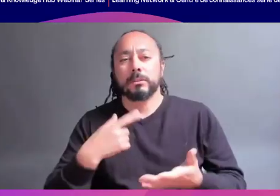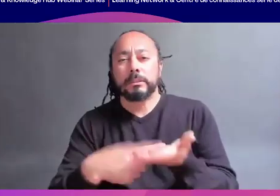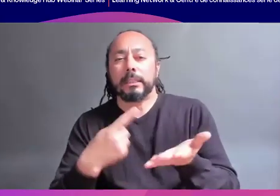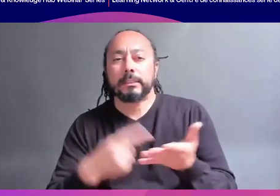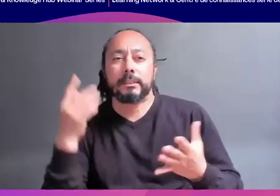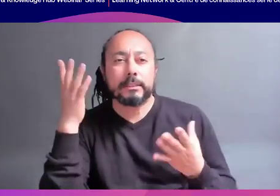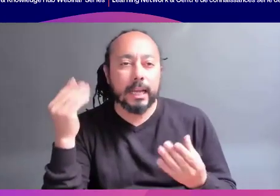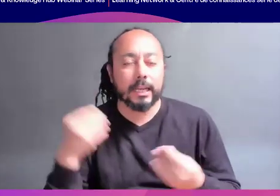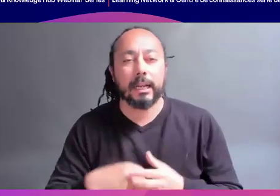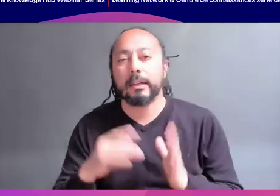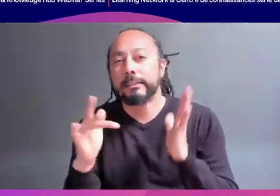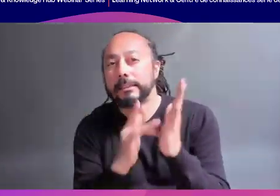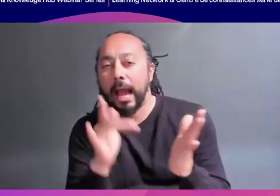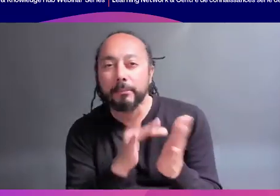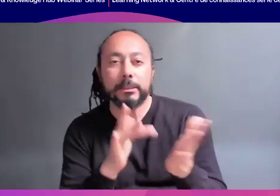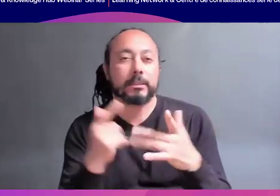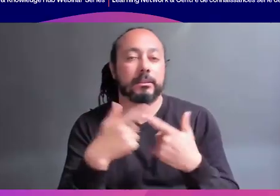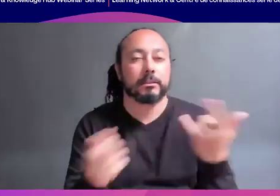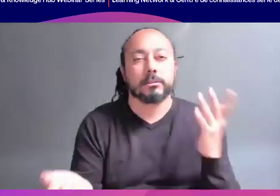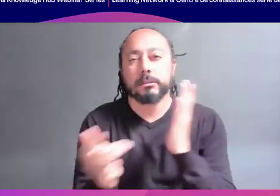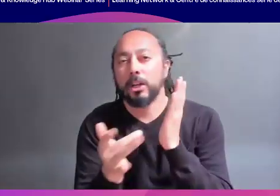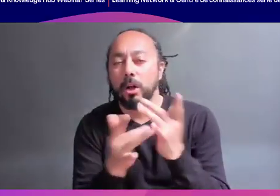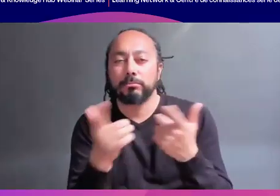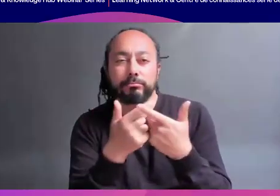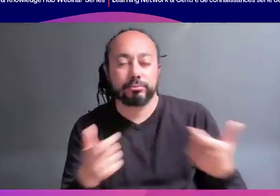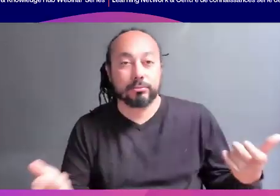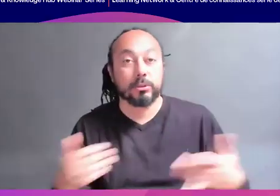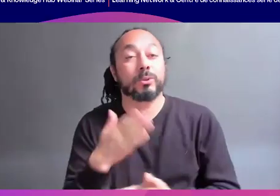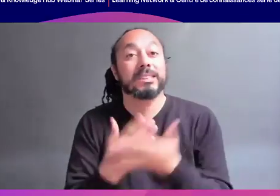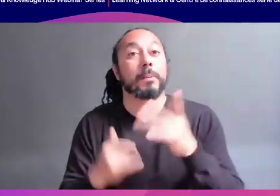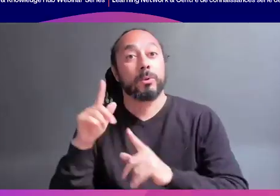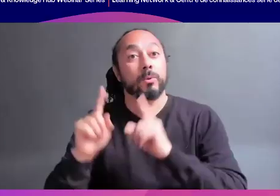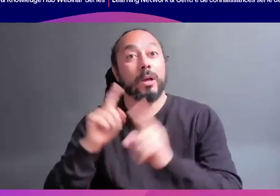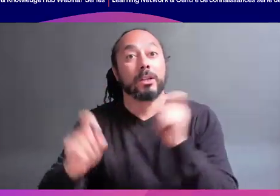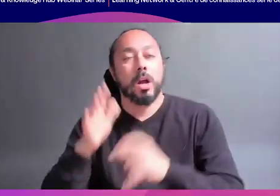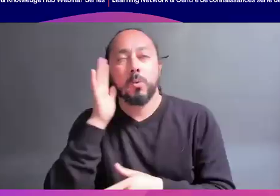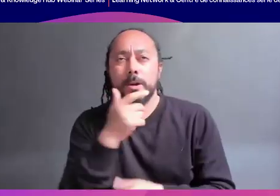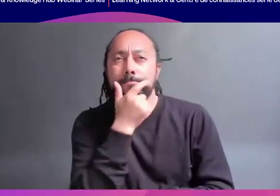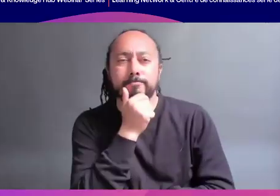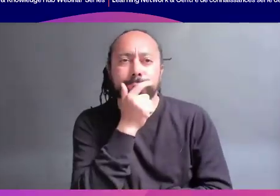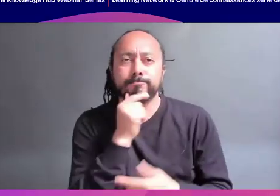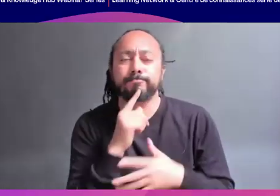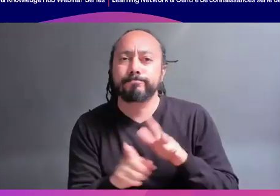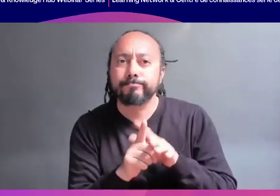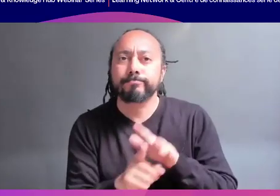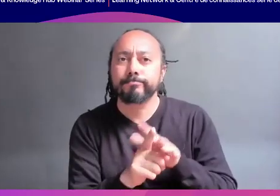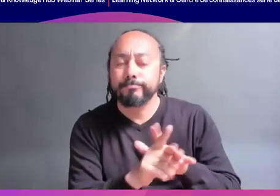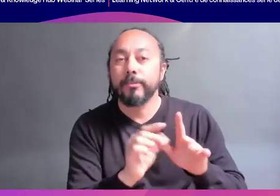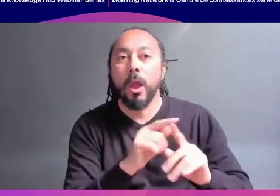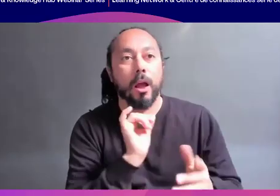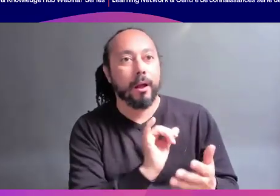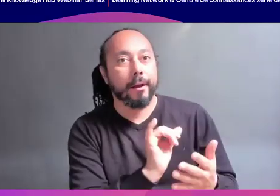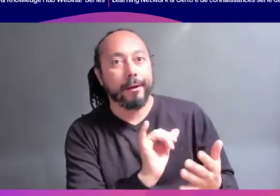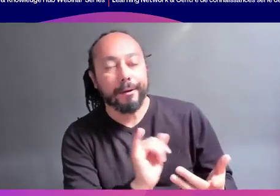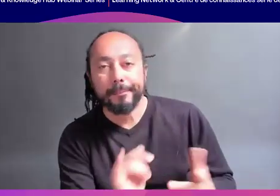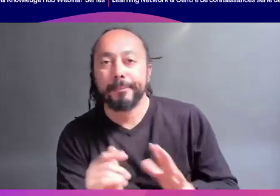so on. So some of these questions sort of percolate throughout. So there's repetition, basically. So I don't want to